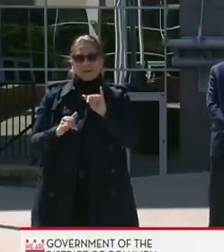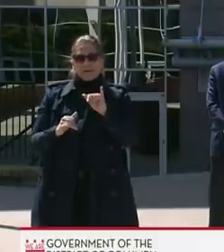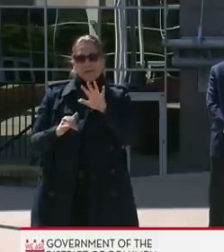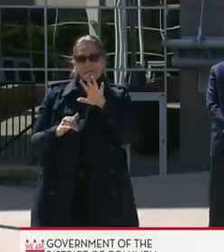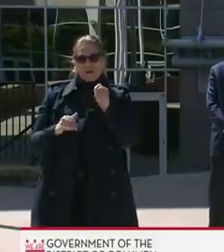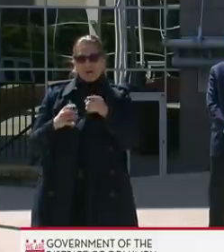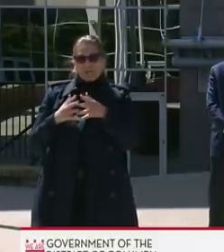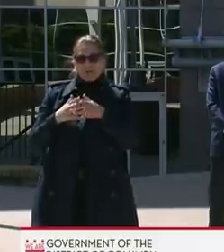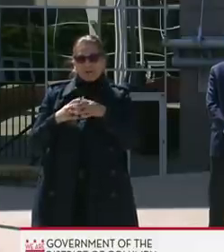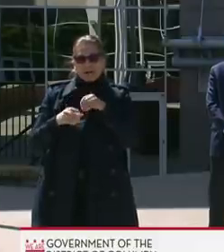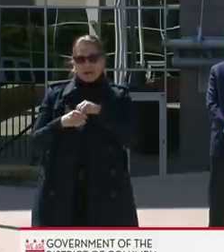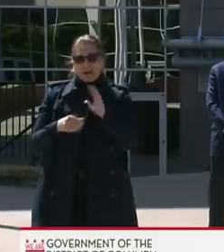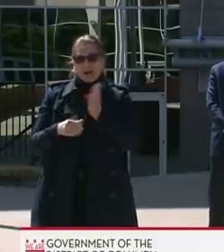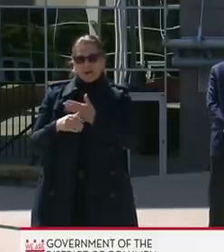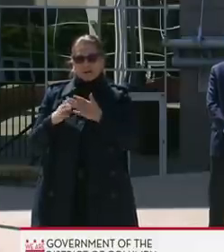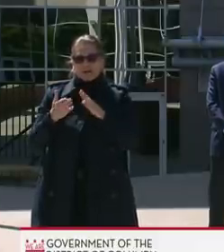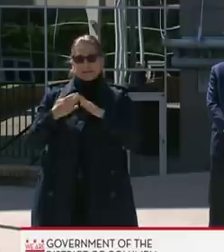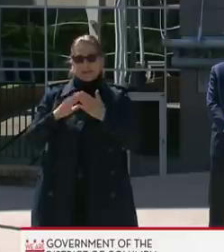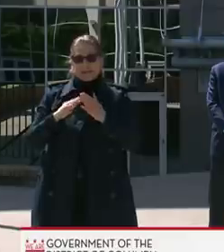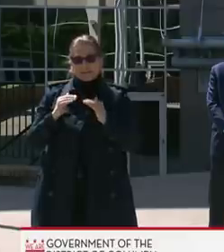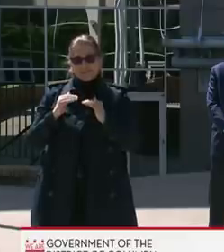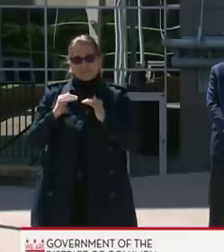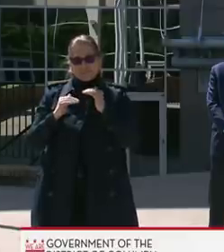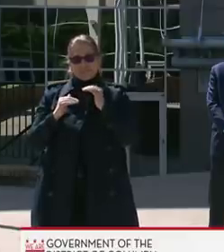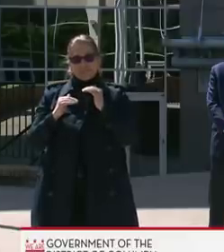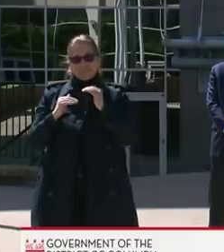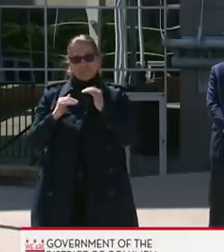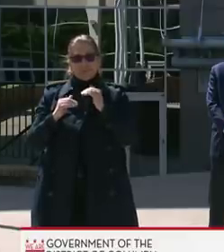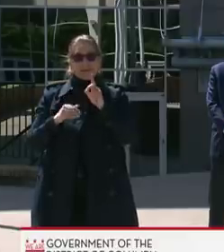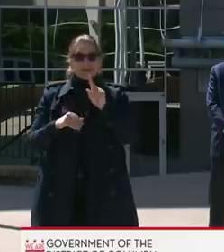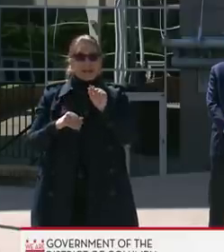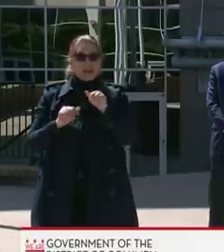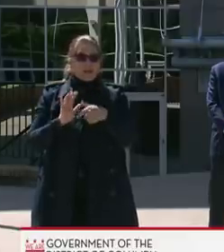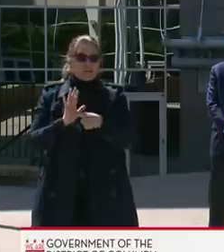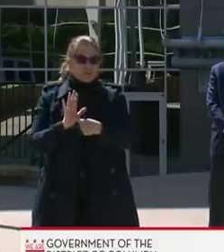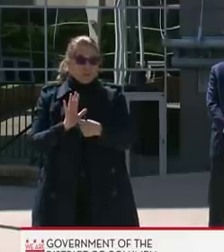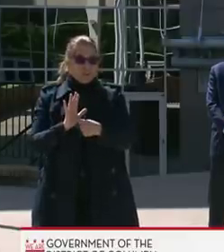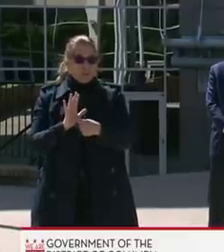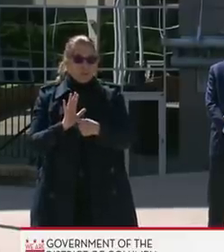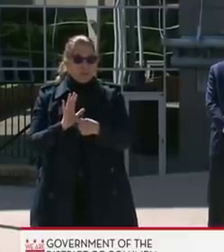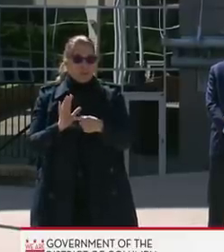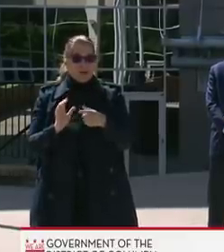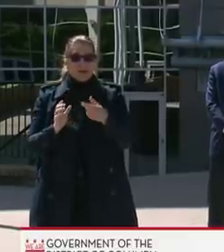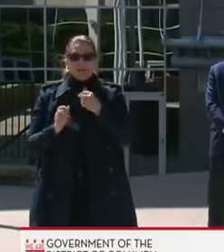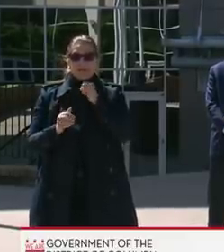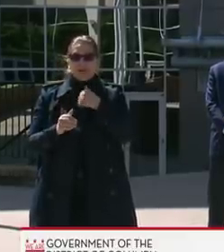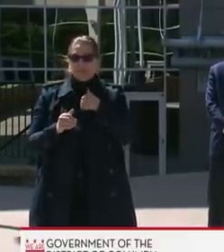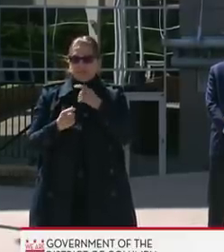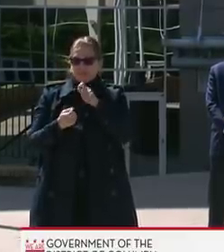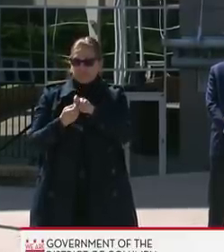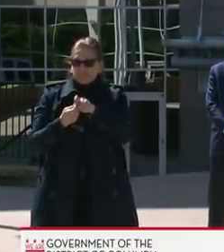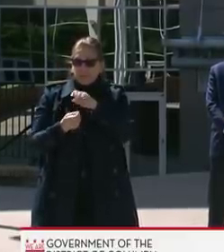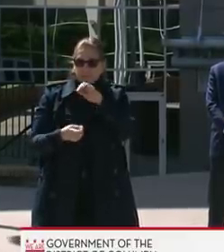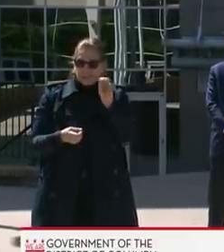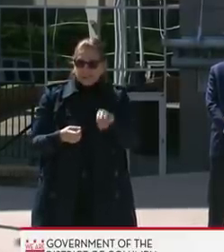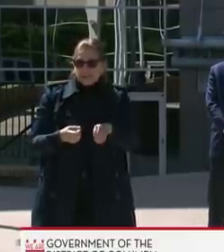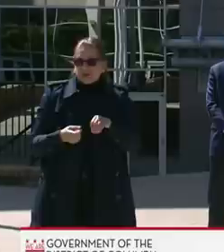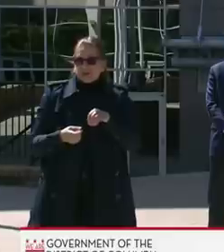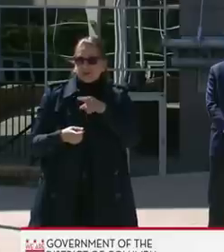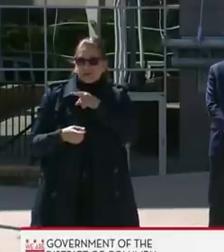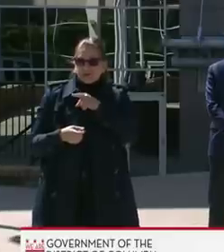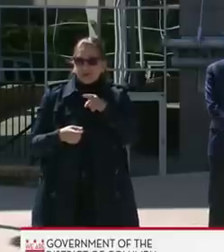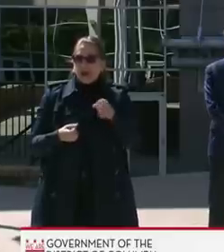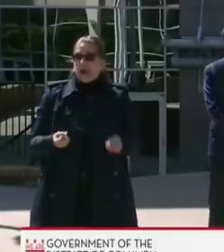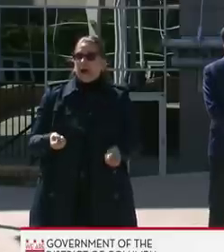in the data, and I don't have all the percentages right in front of me, about the number of infected people. We need to